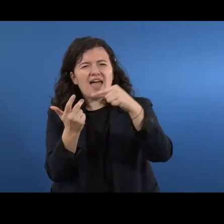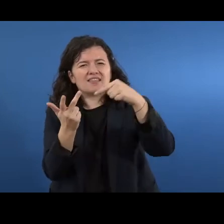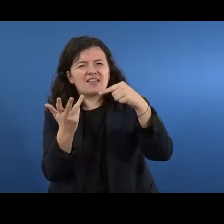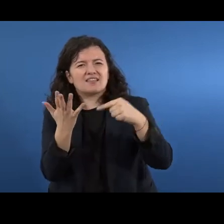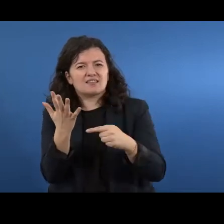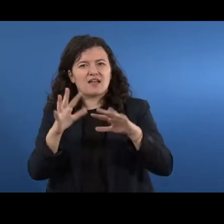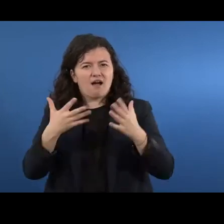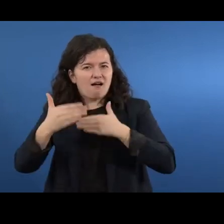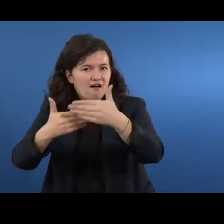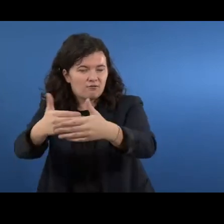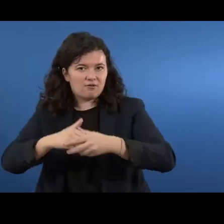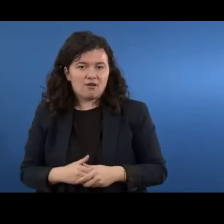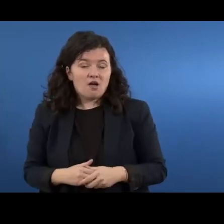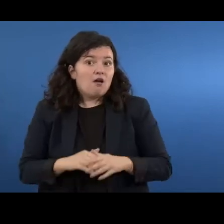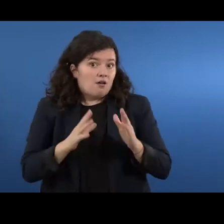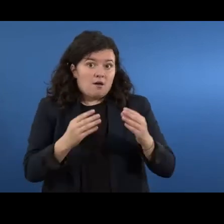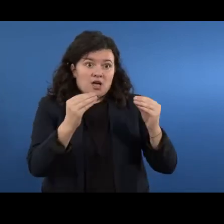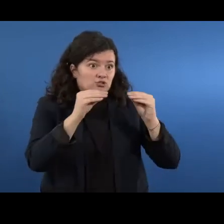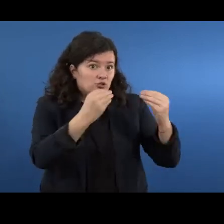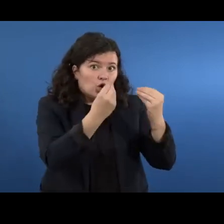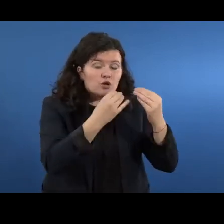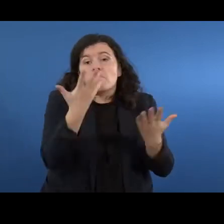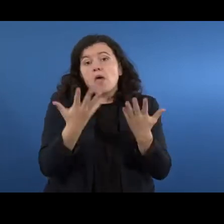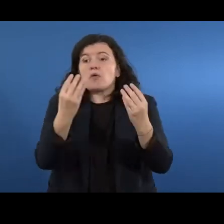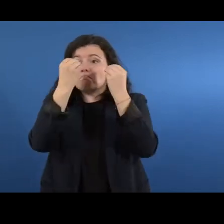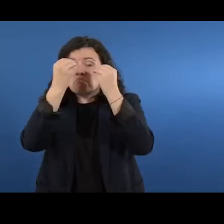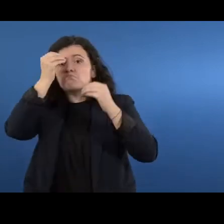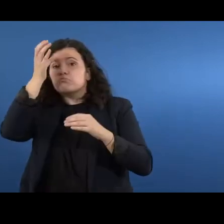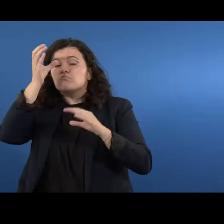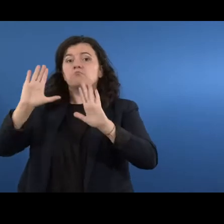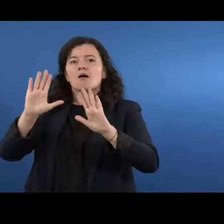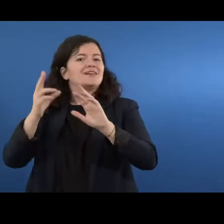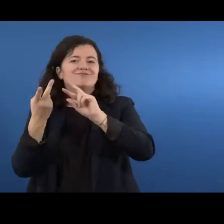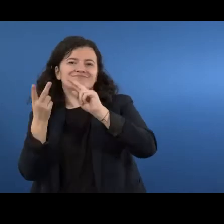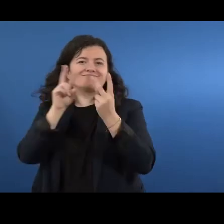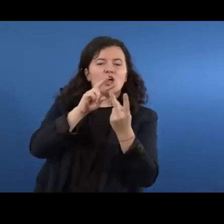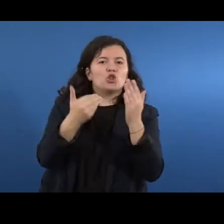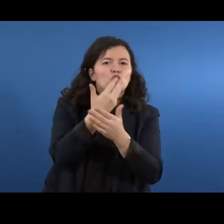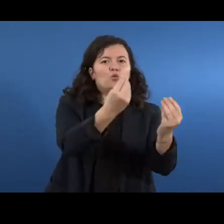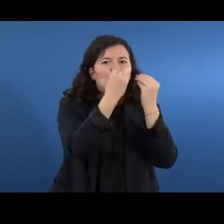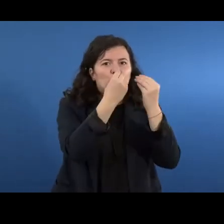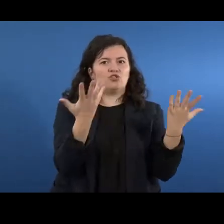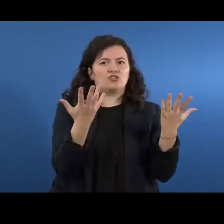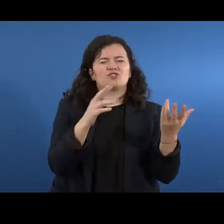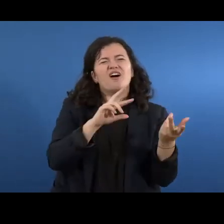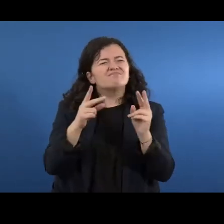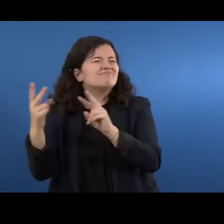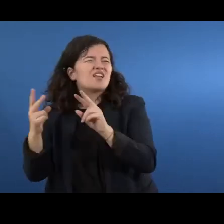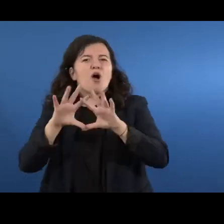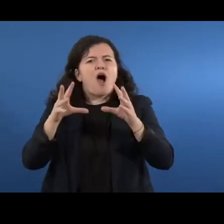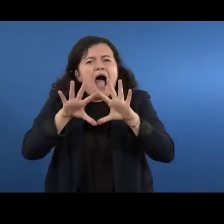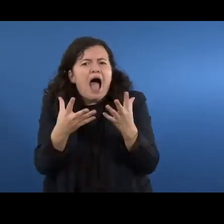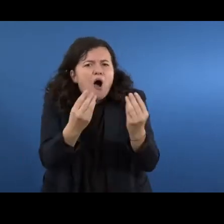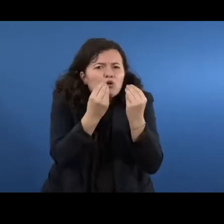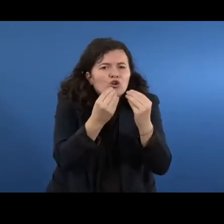capacity to learn, unlearn or relearn, or the learning how to learn kind of phenomenon. So, which